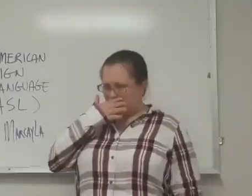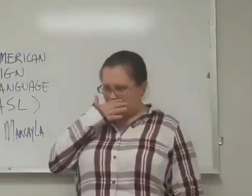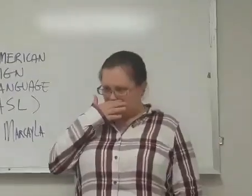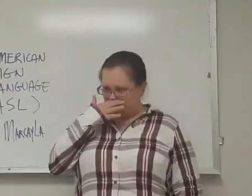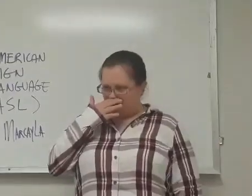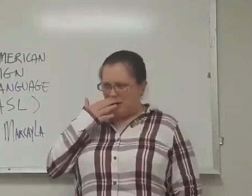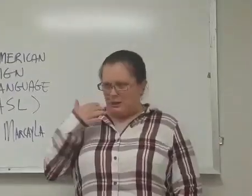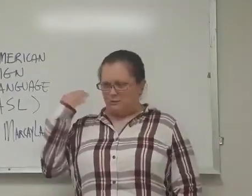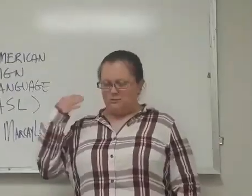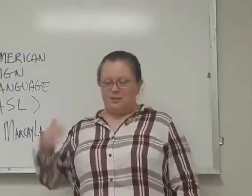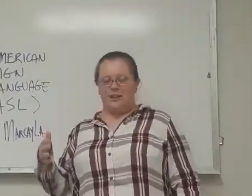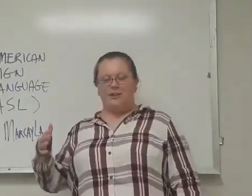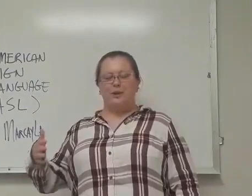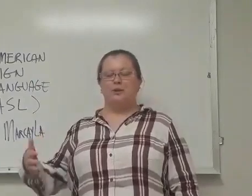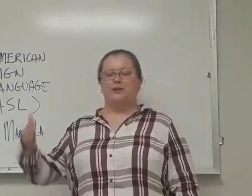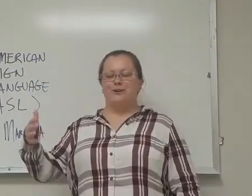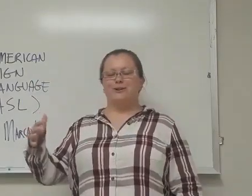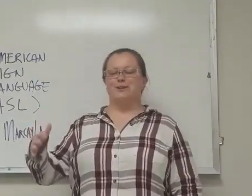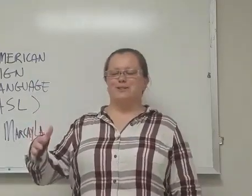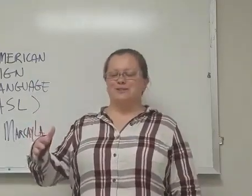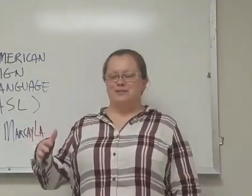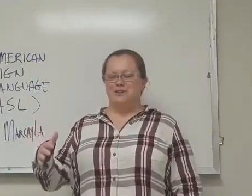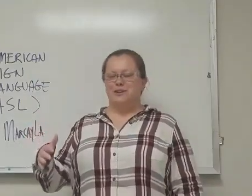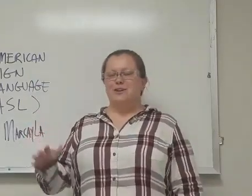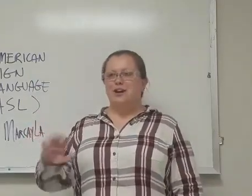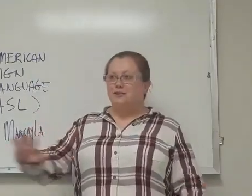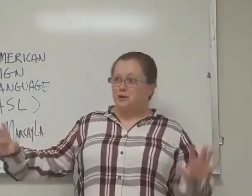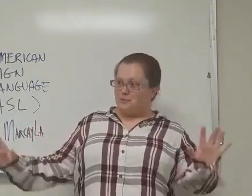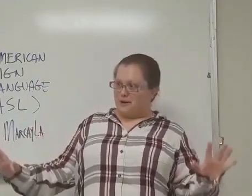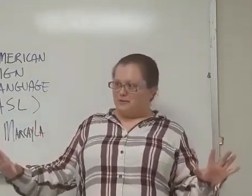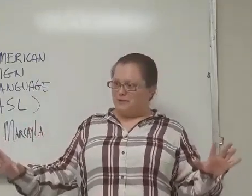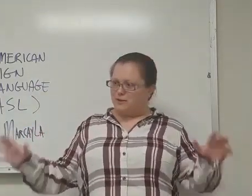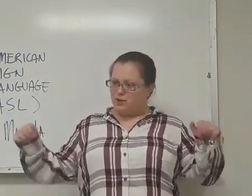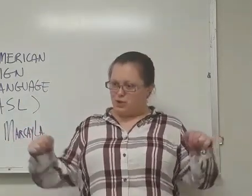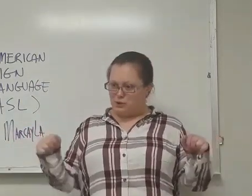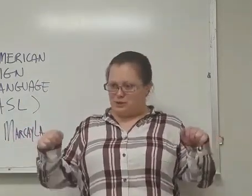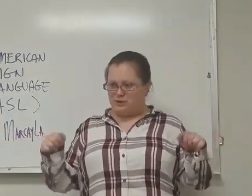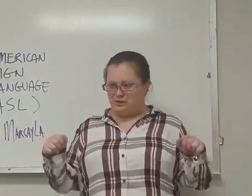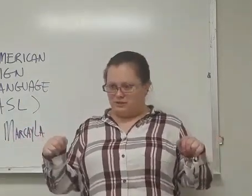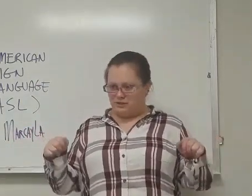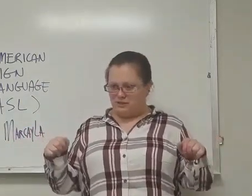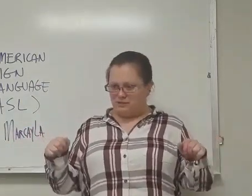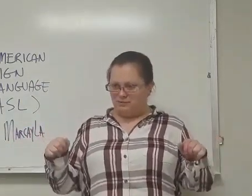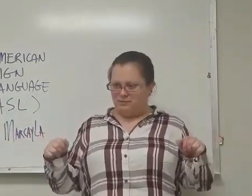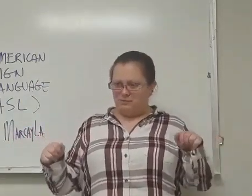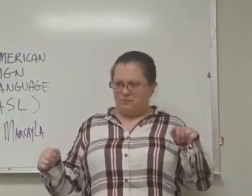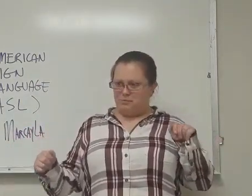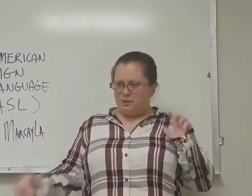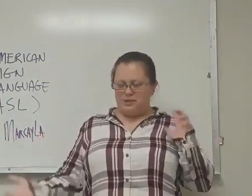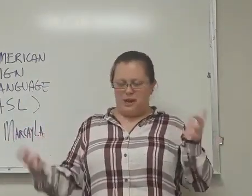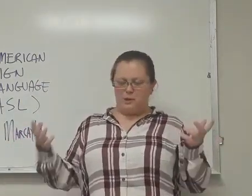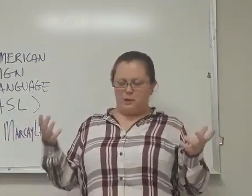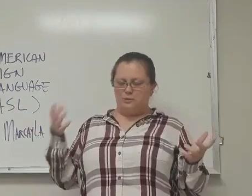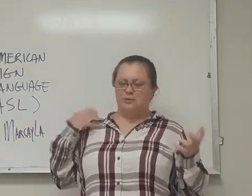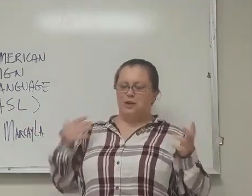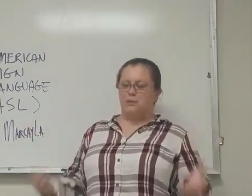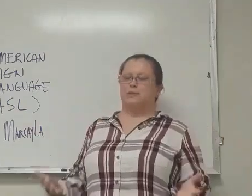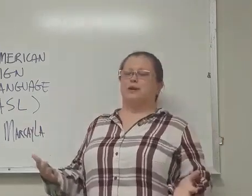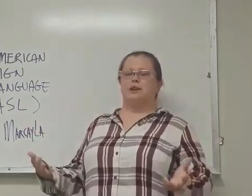too about sign language, it's kind of one of my favorite jokes, but it's an actual thing with sign